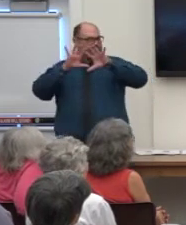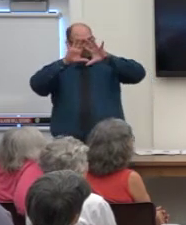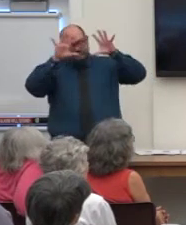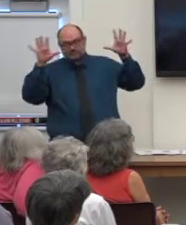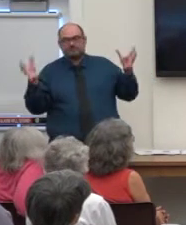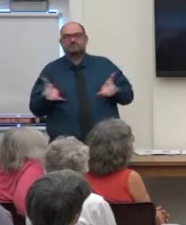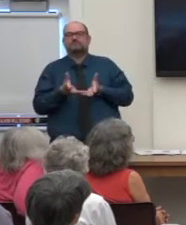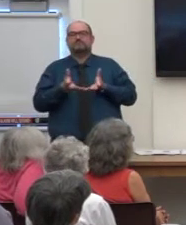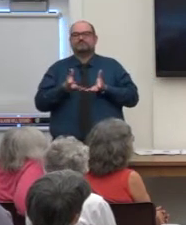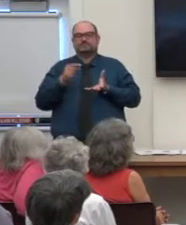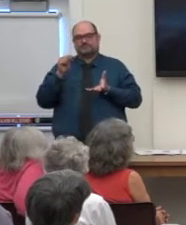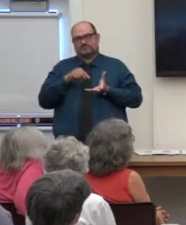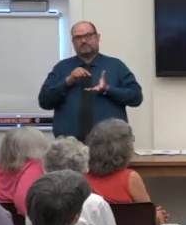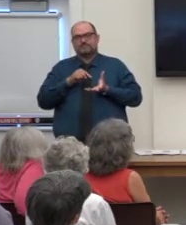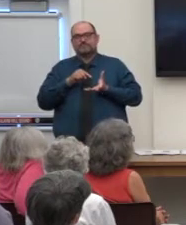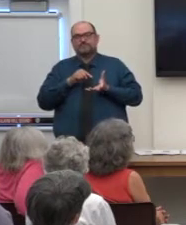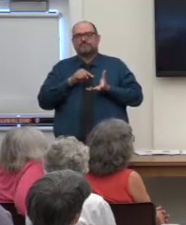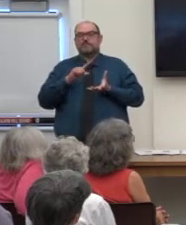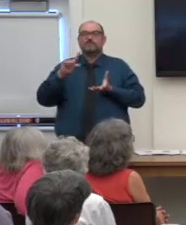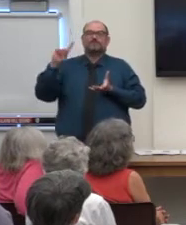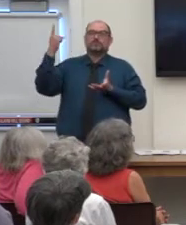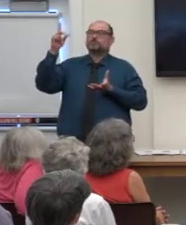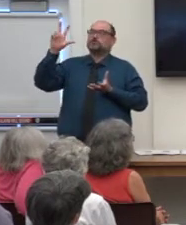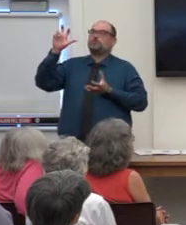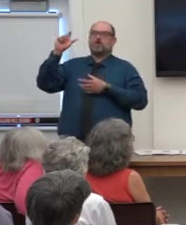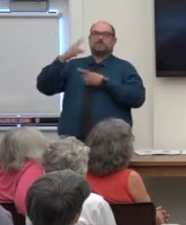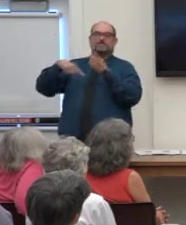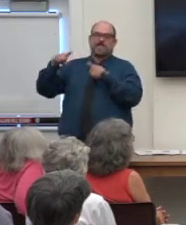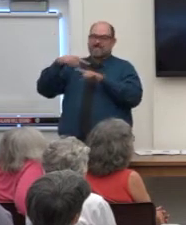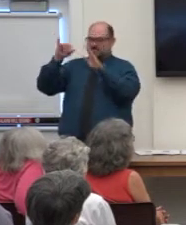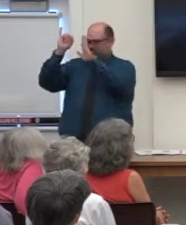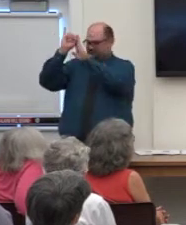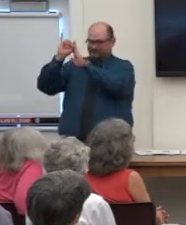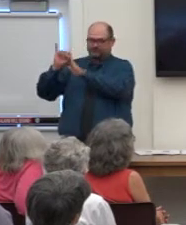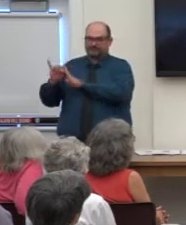that out of the first 300 signs that I had in my data set,